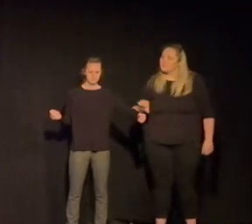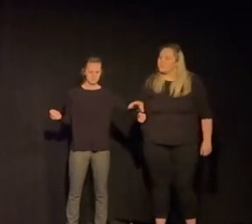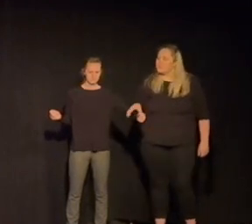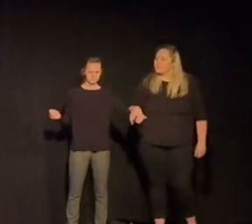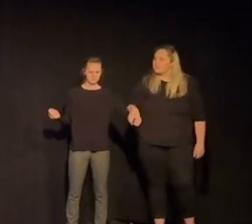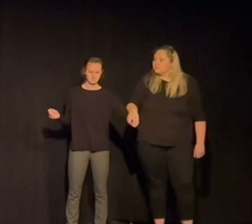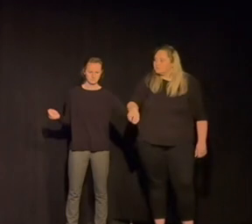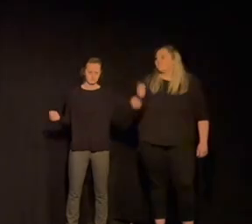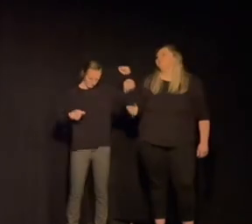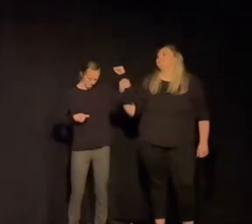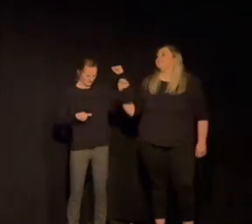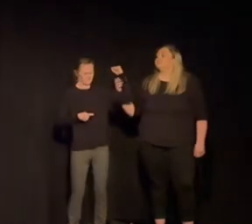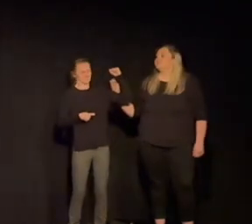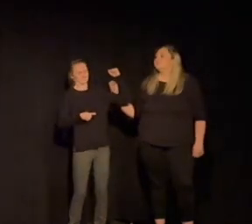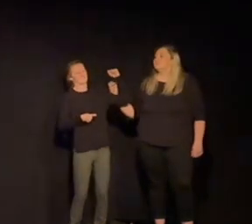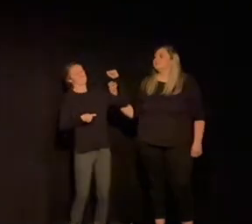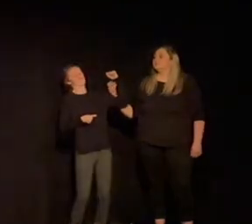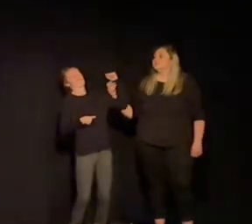This.